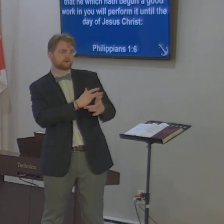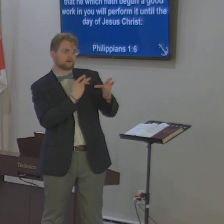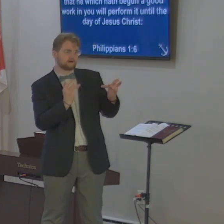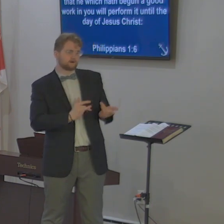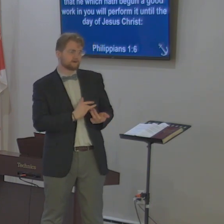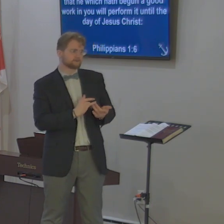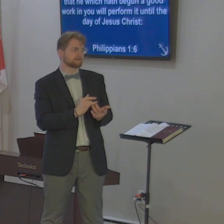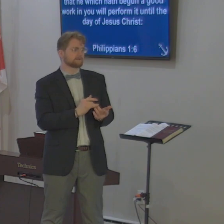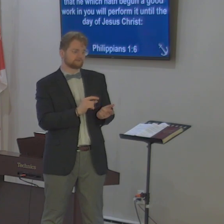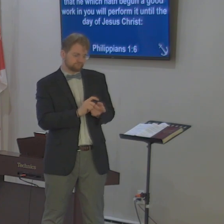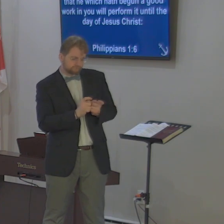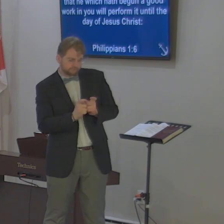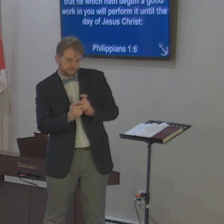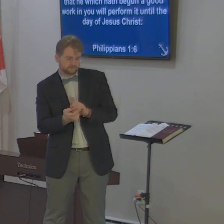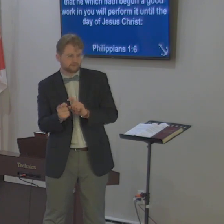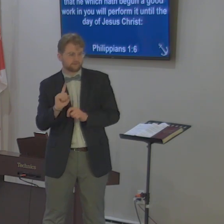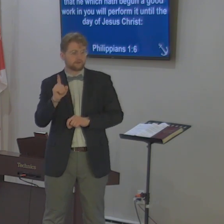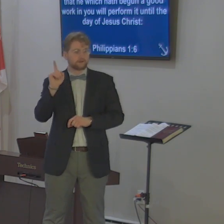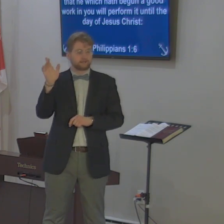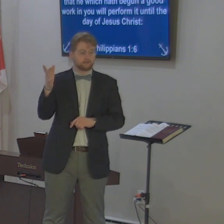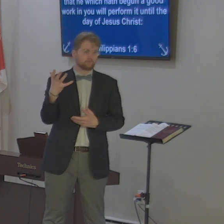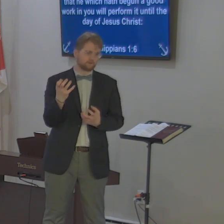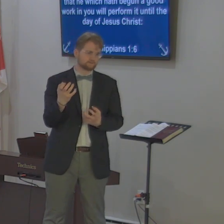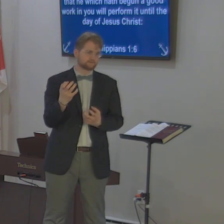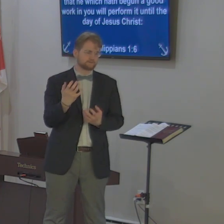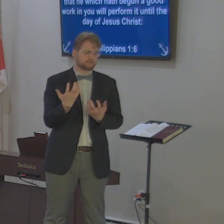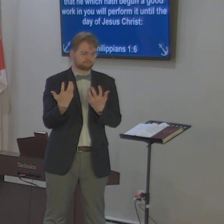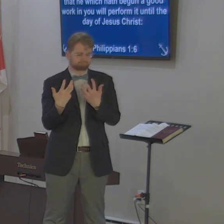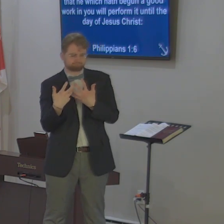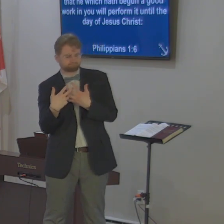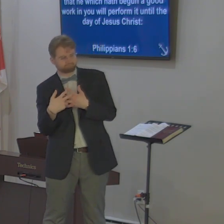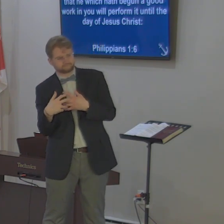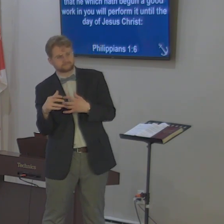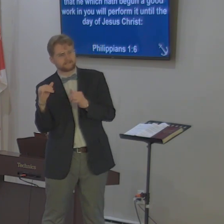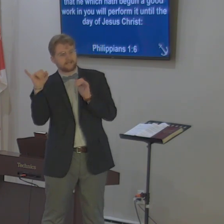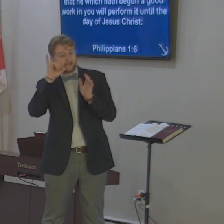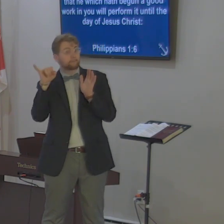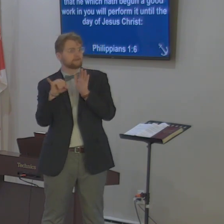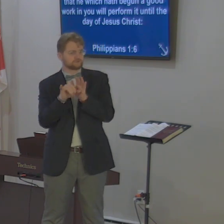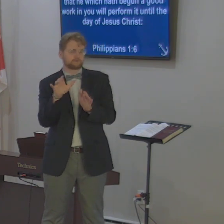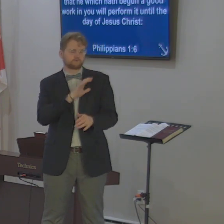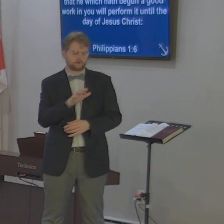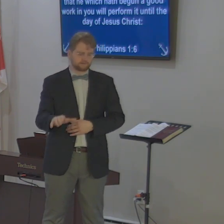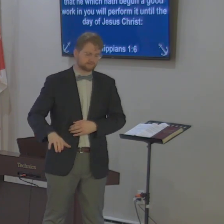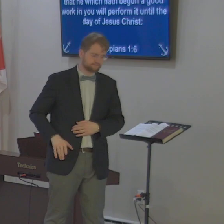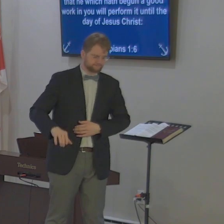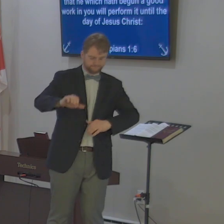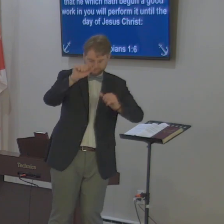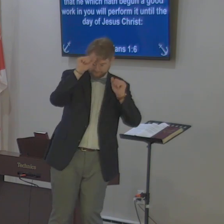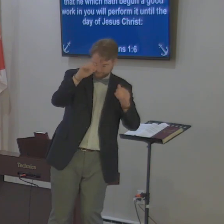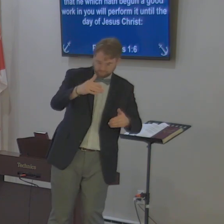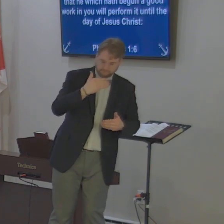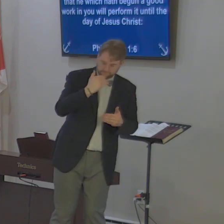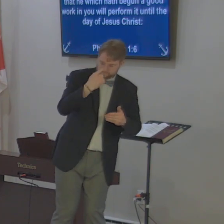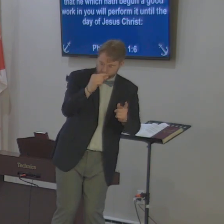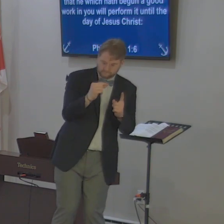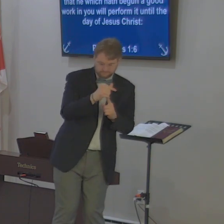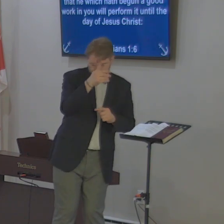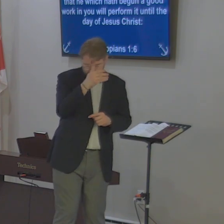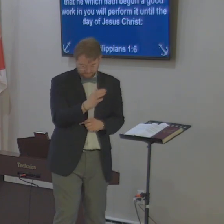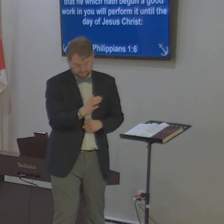to where he wants you to be, conformed to the image of Christ. Father, thank you, Lord, for the Word of